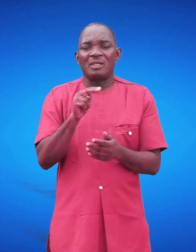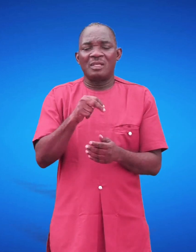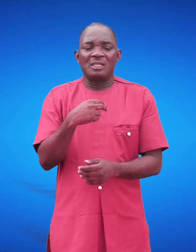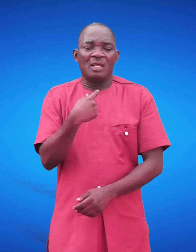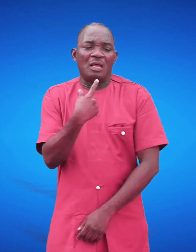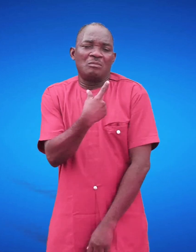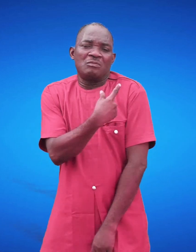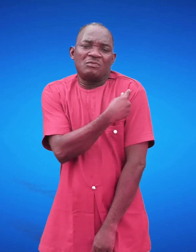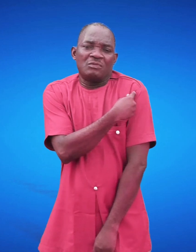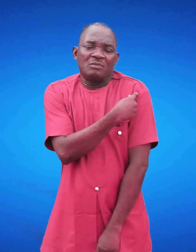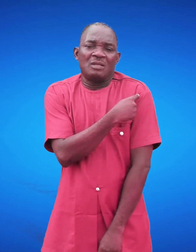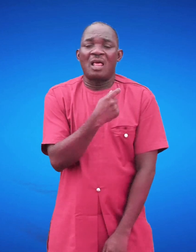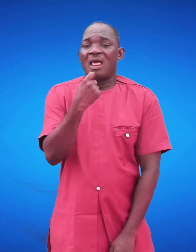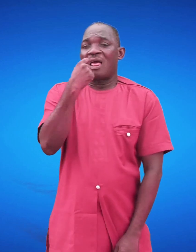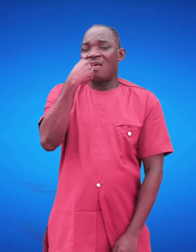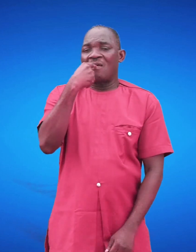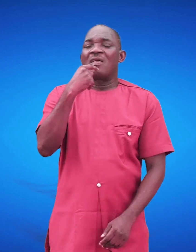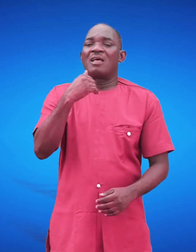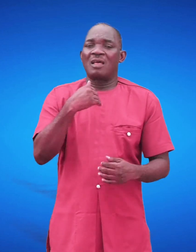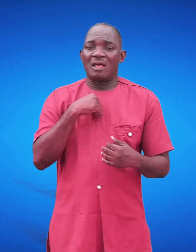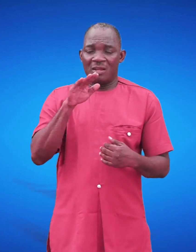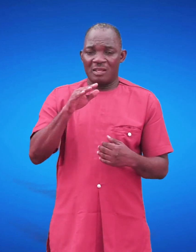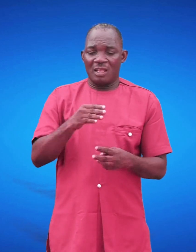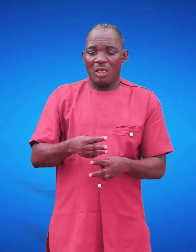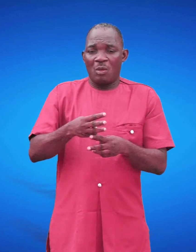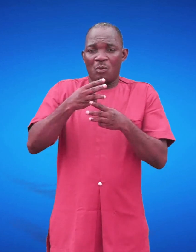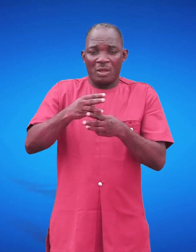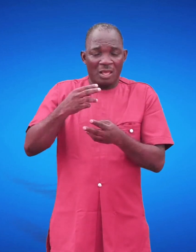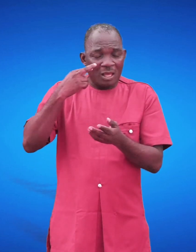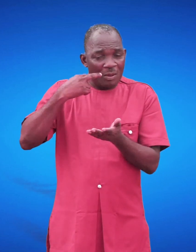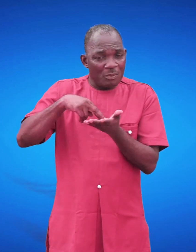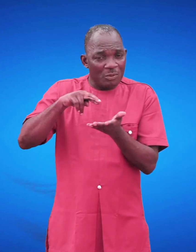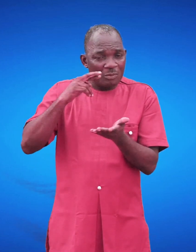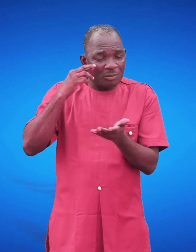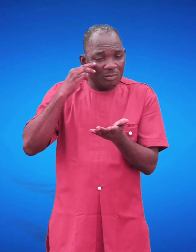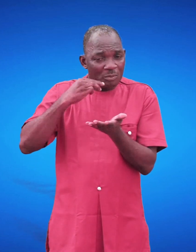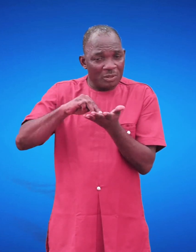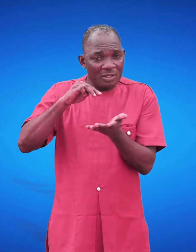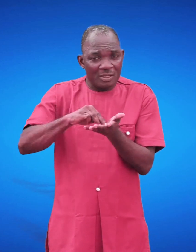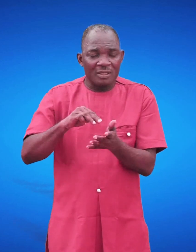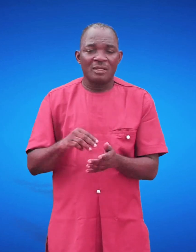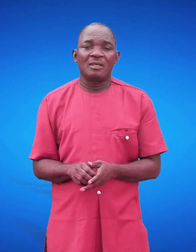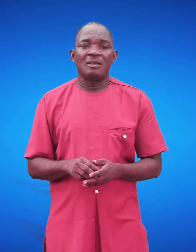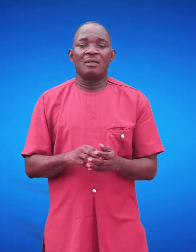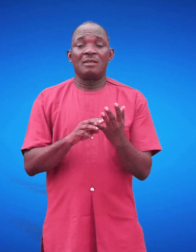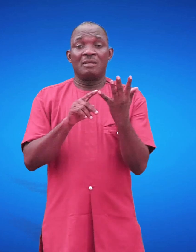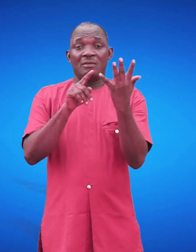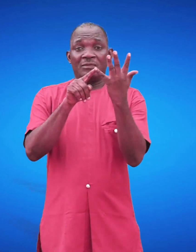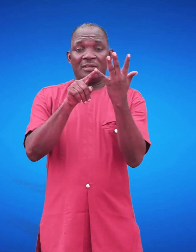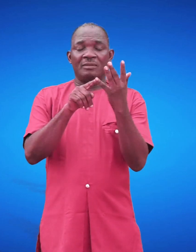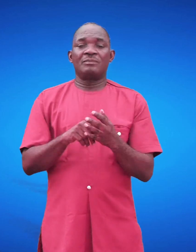vaccinations and have their weight monitored. 5.